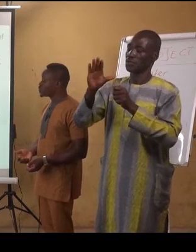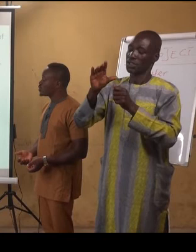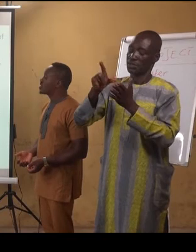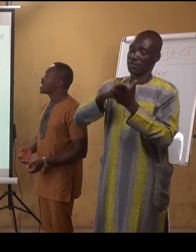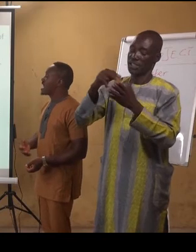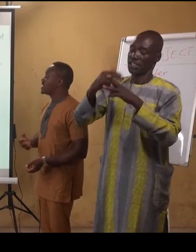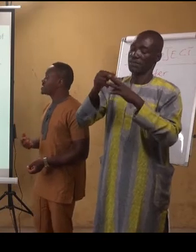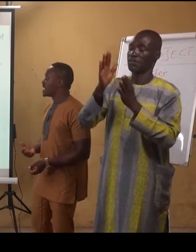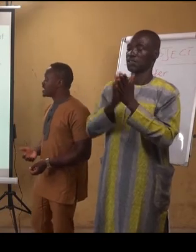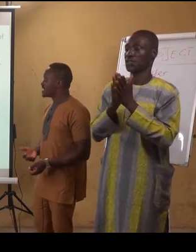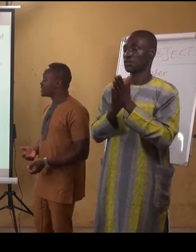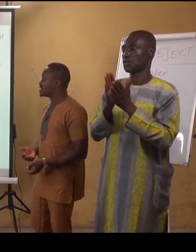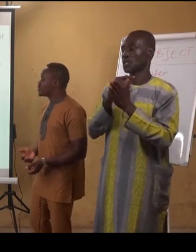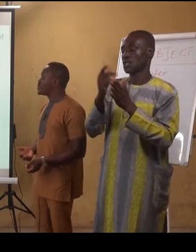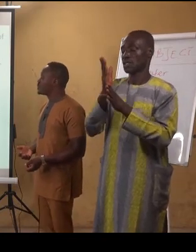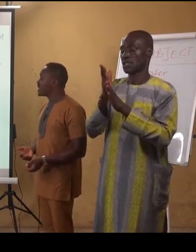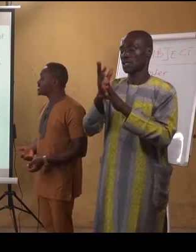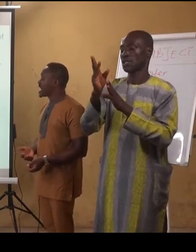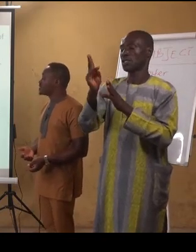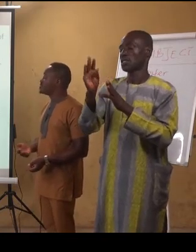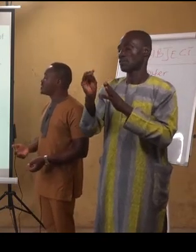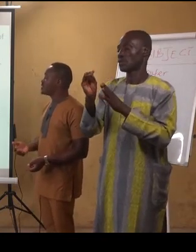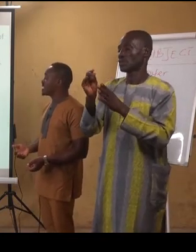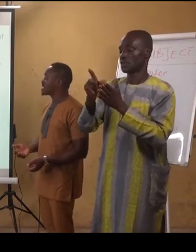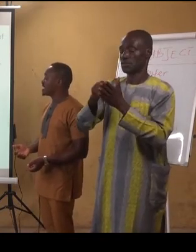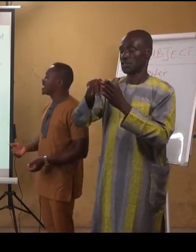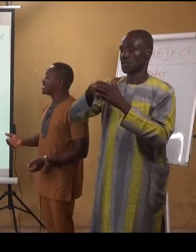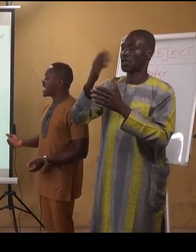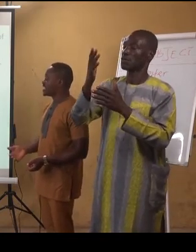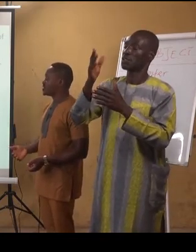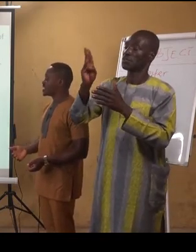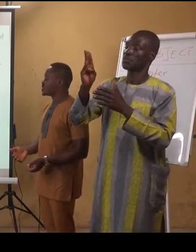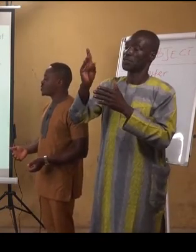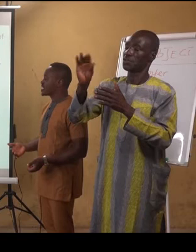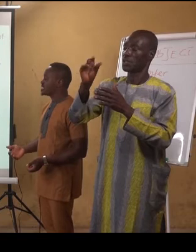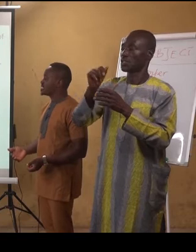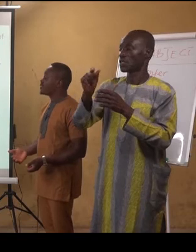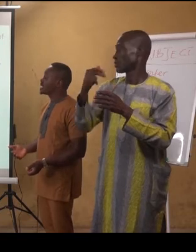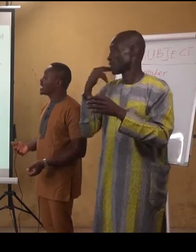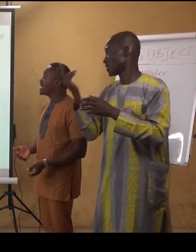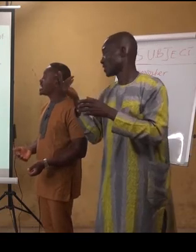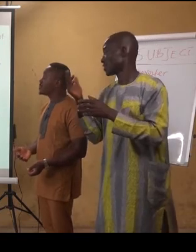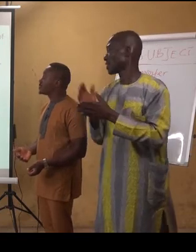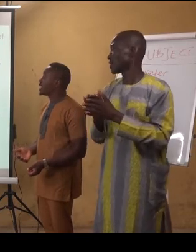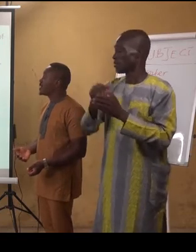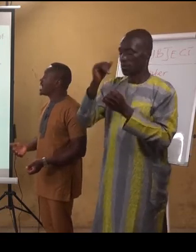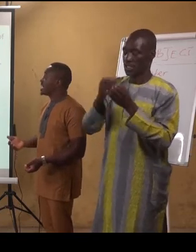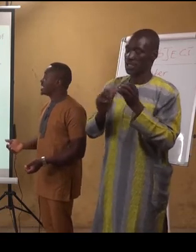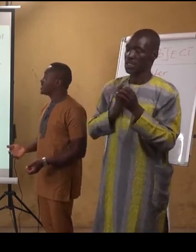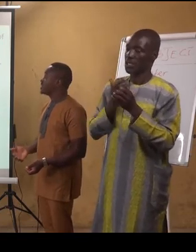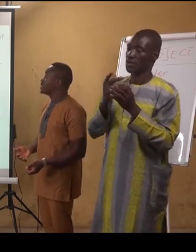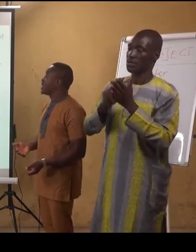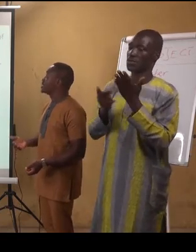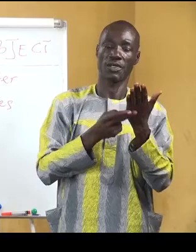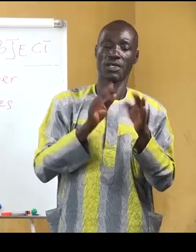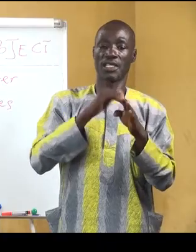of the school, and line 70 will print out B $, the address. So you can see then we can end our program. At the